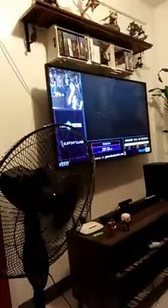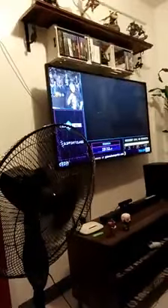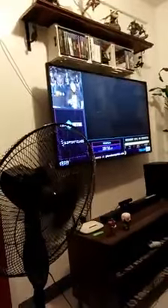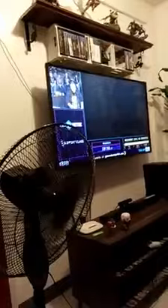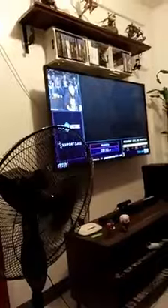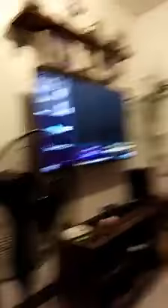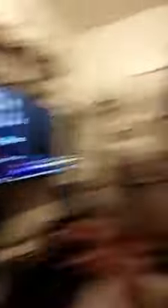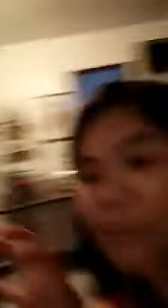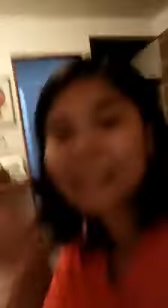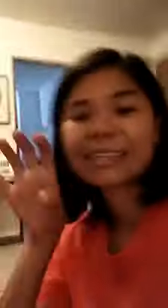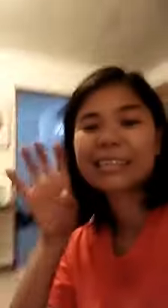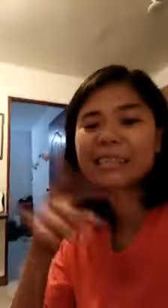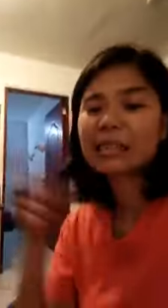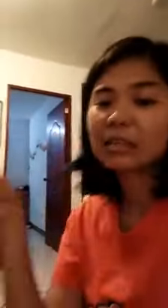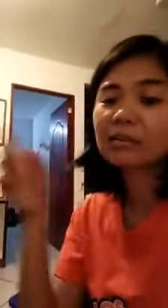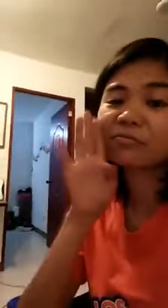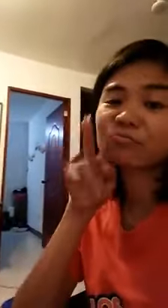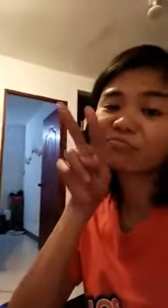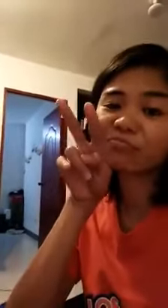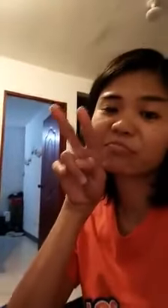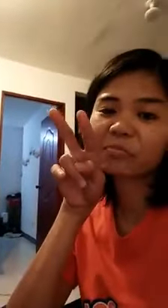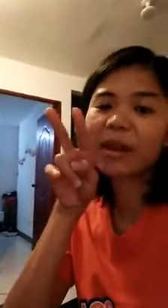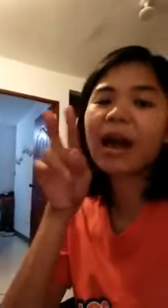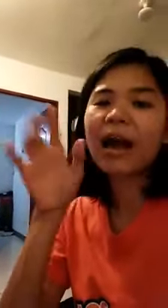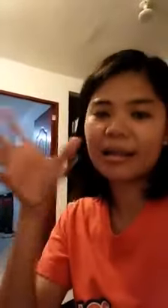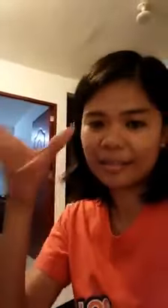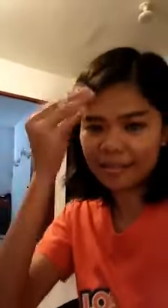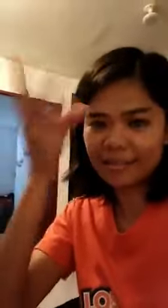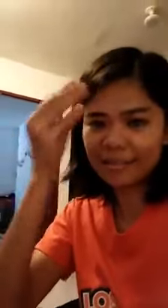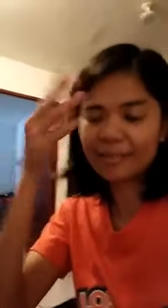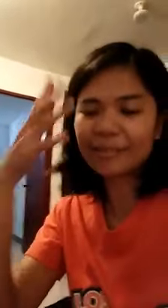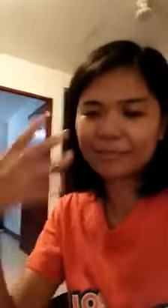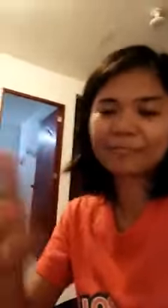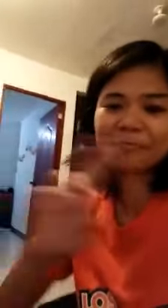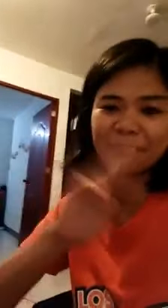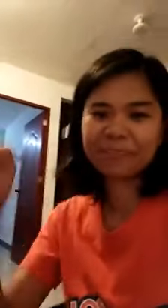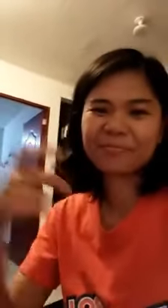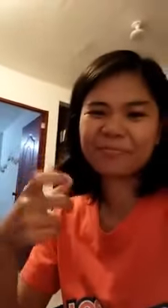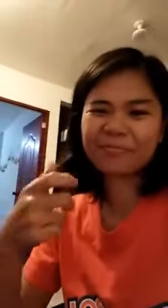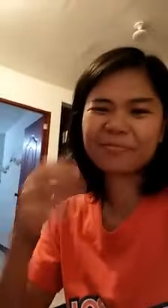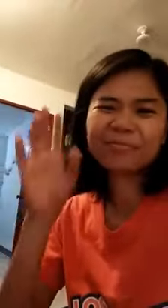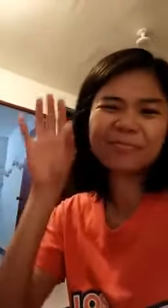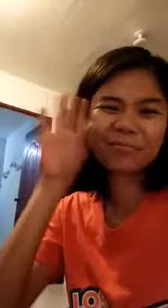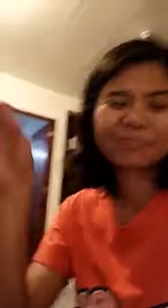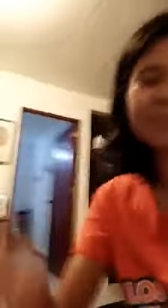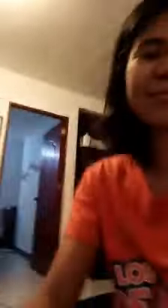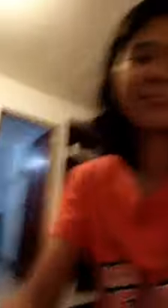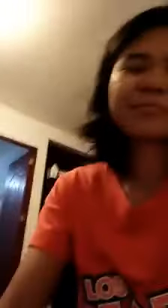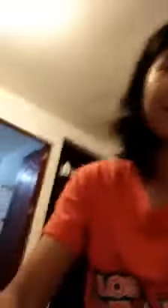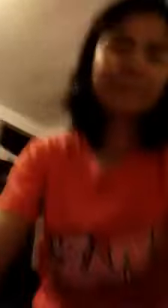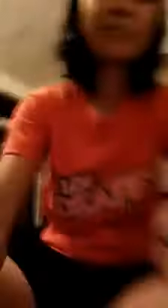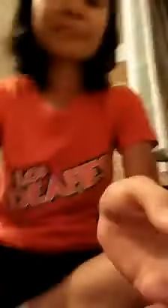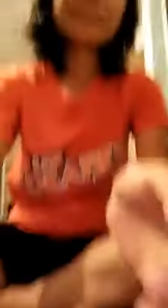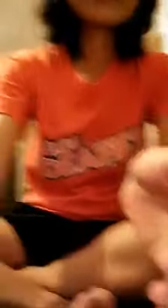defense item layout. And that's just not good. So it might not better. Basically, the